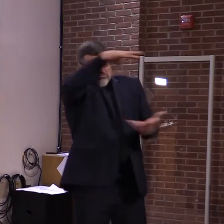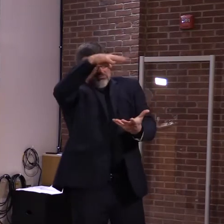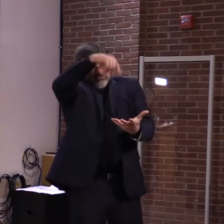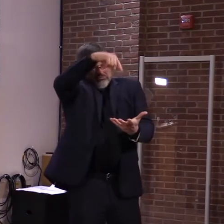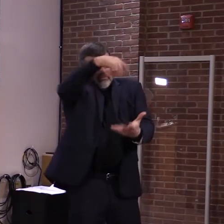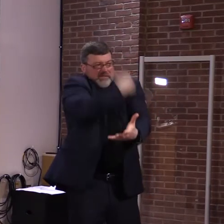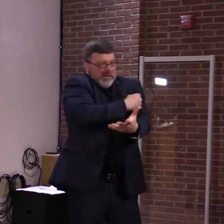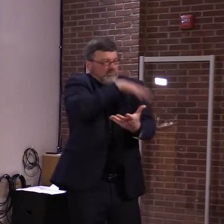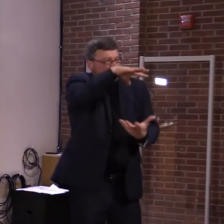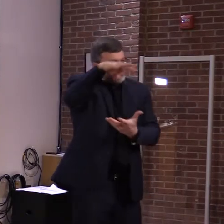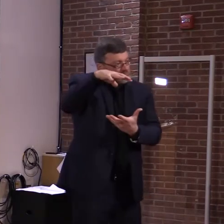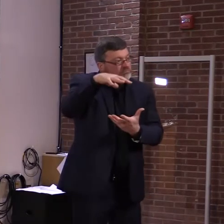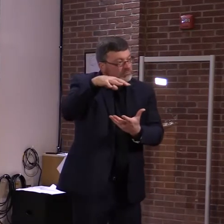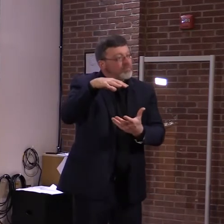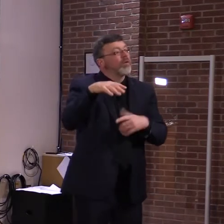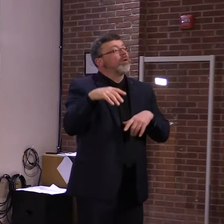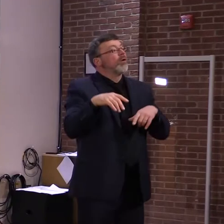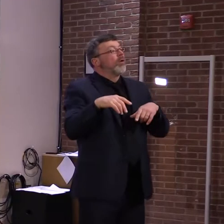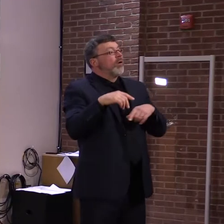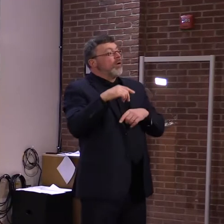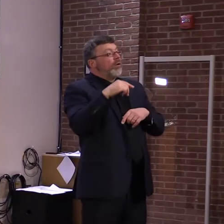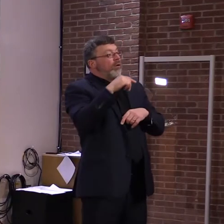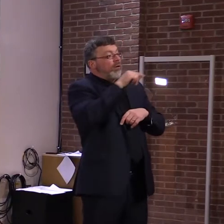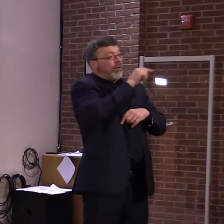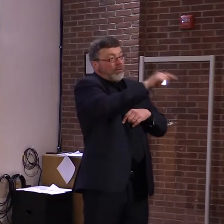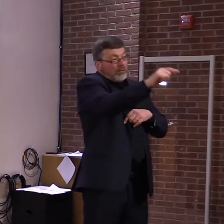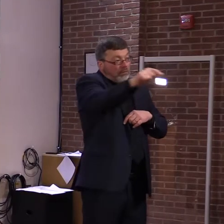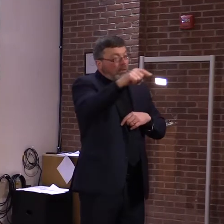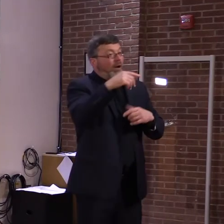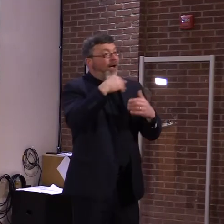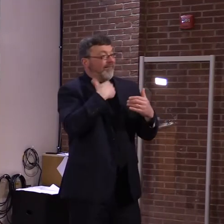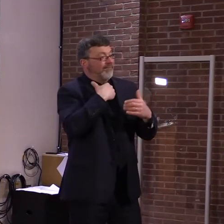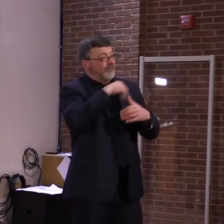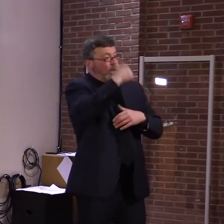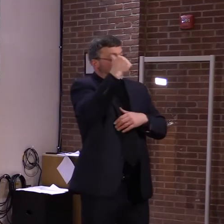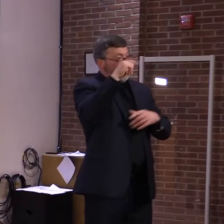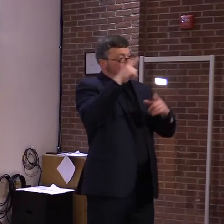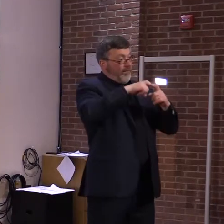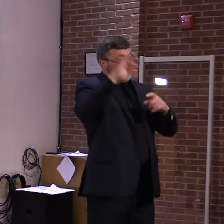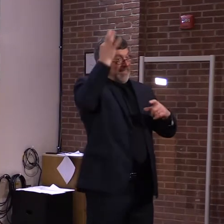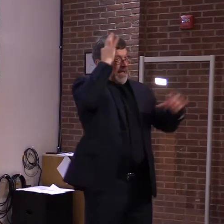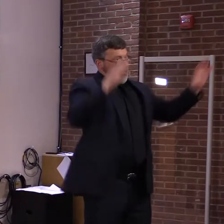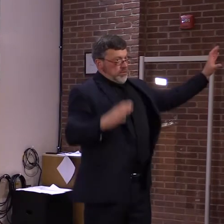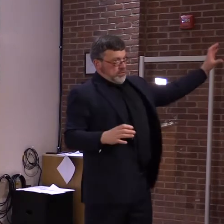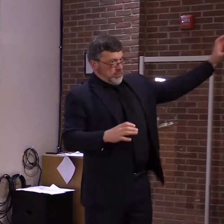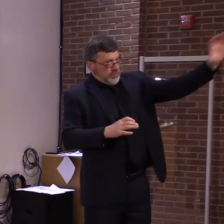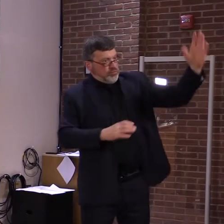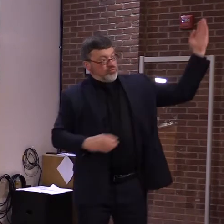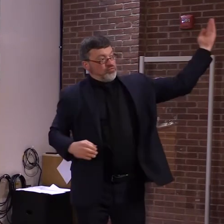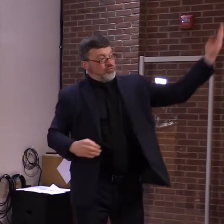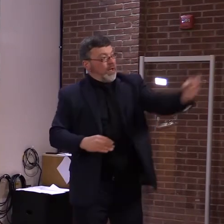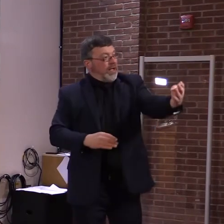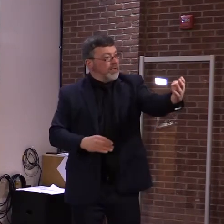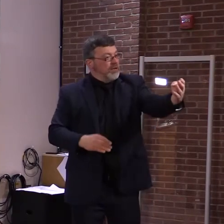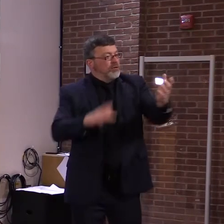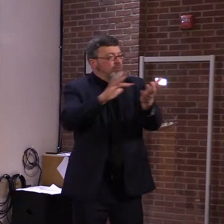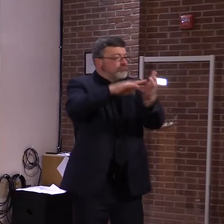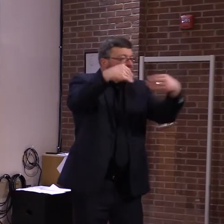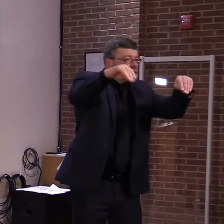in. For example, the federal FQHC allocation is, and this is an approximate number, is about